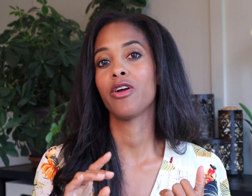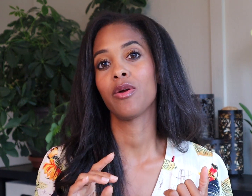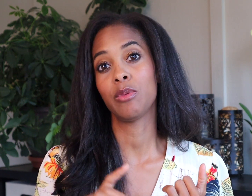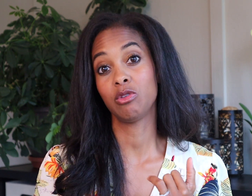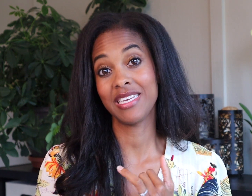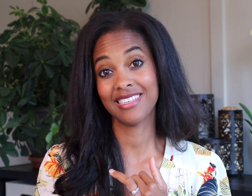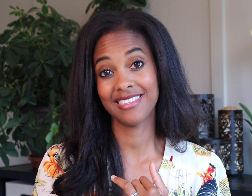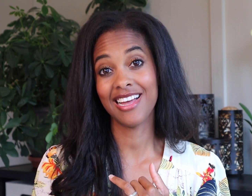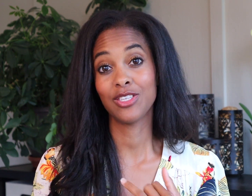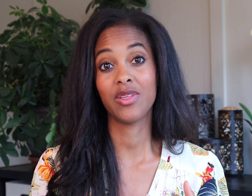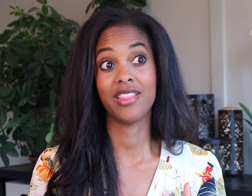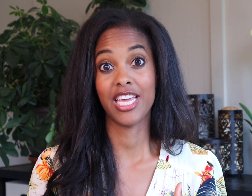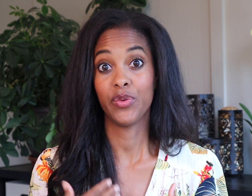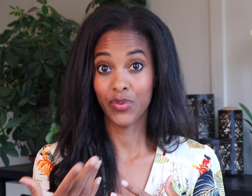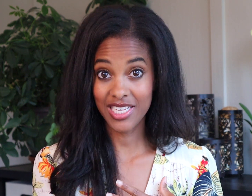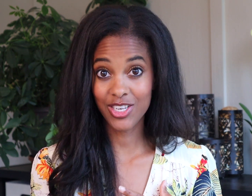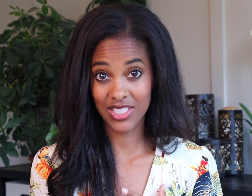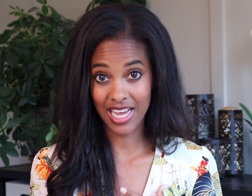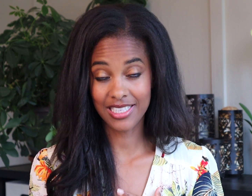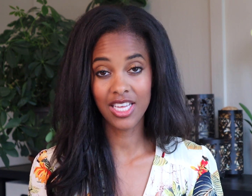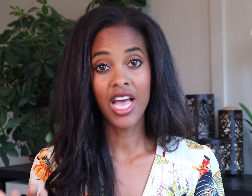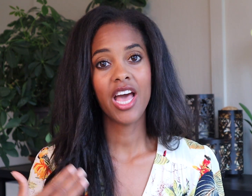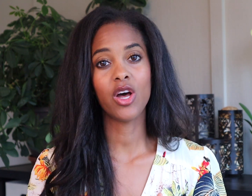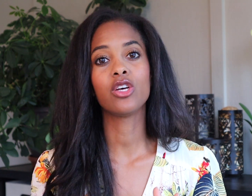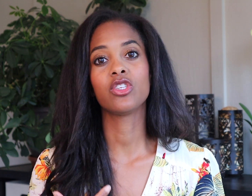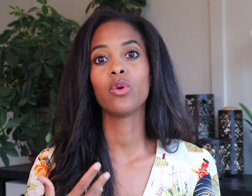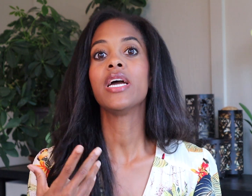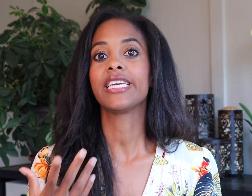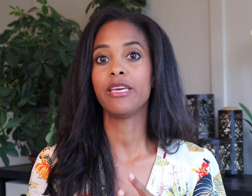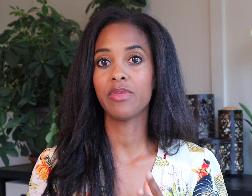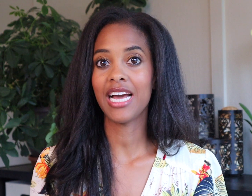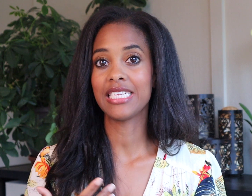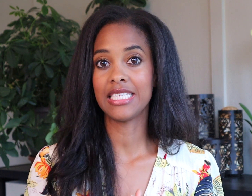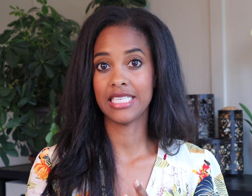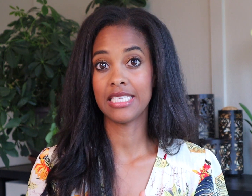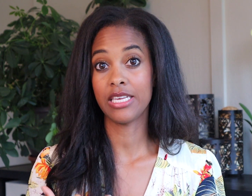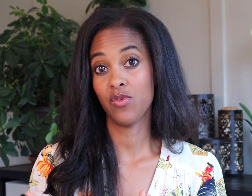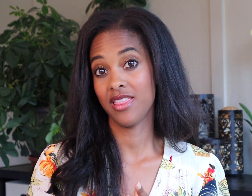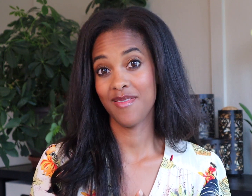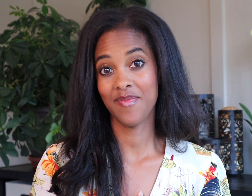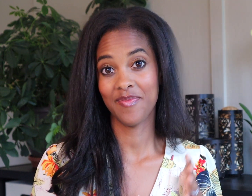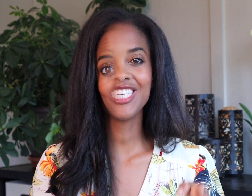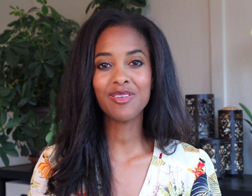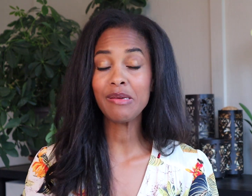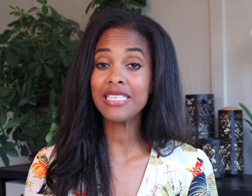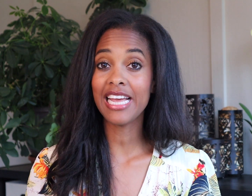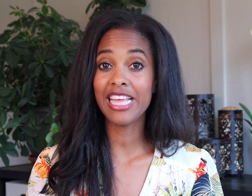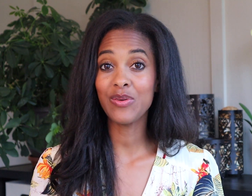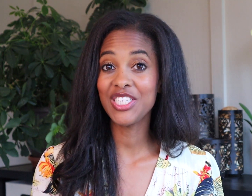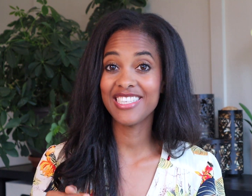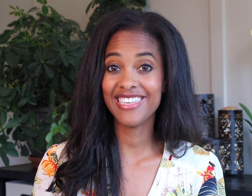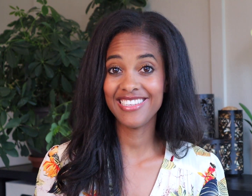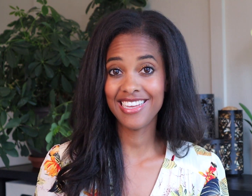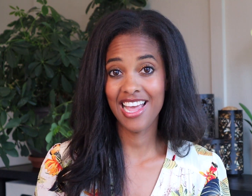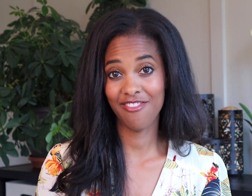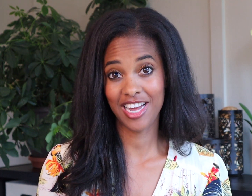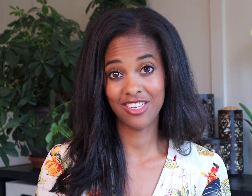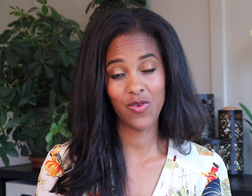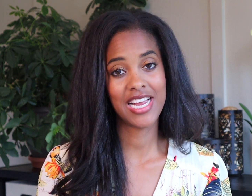their most basic signs so that they can read their signs, and also keep that consistency with them. Teaching baby sign language is an easy and effective way to